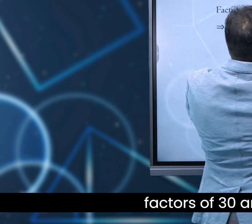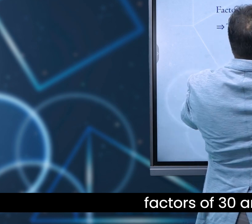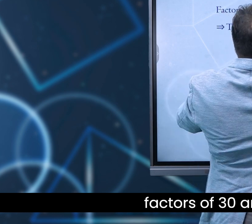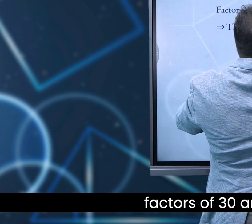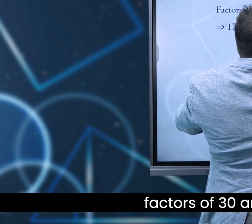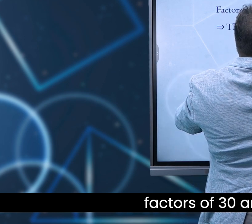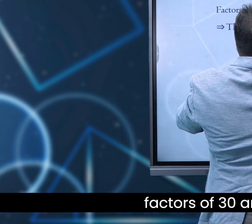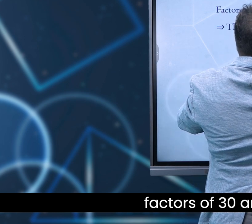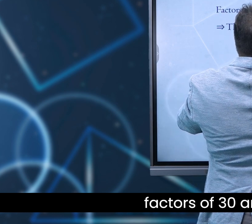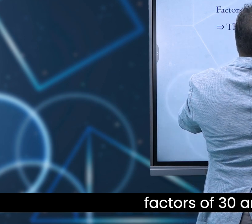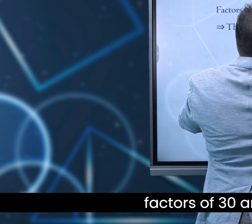3